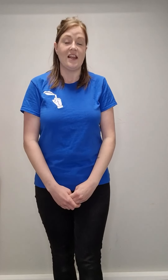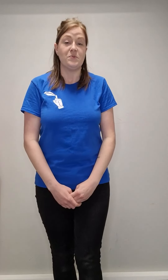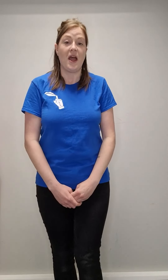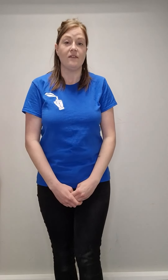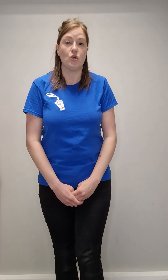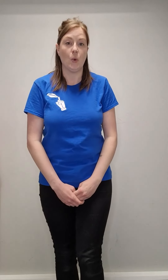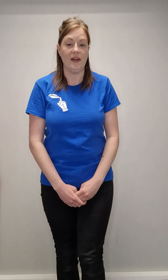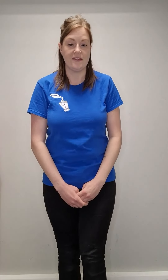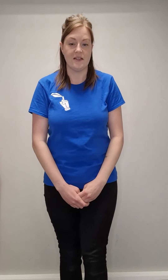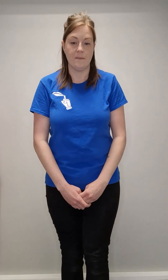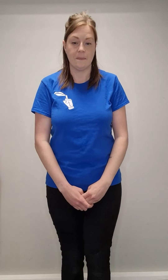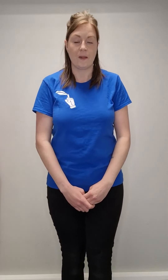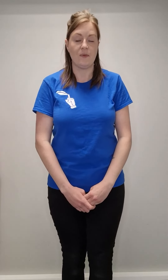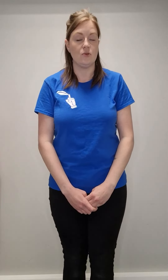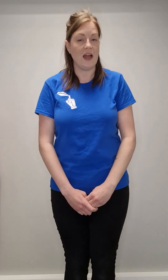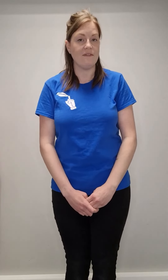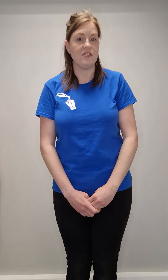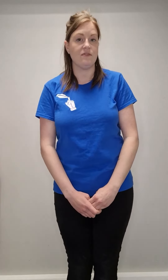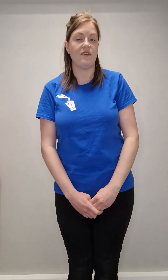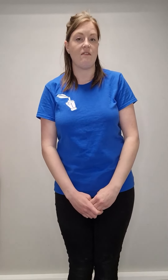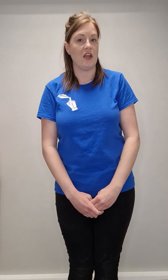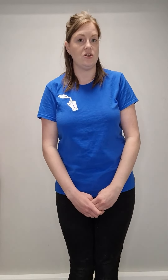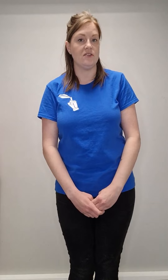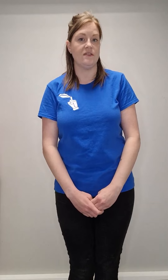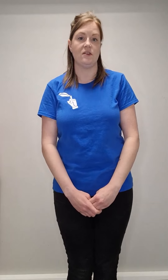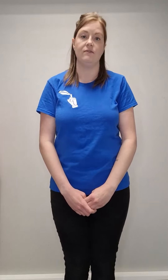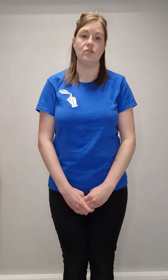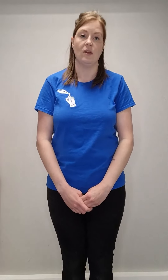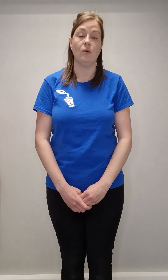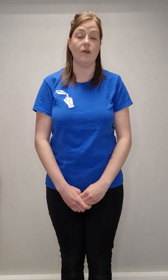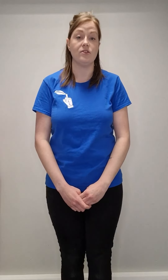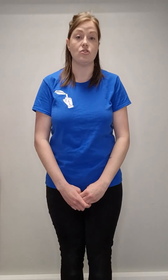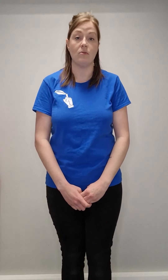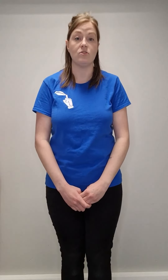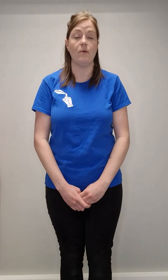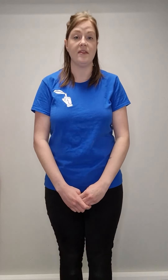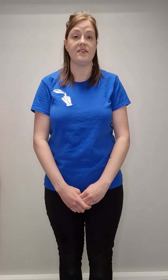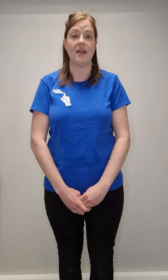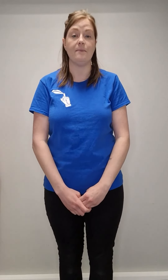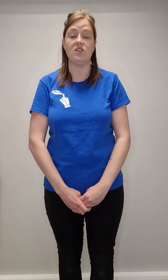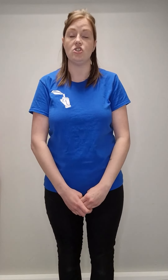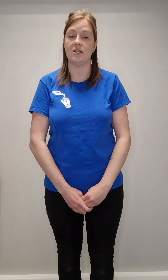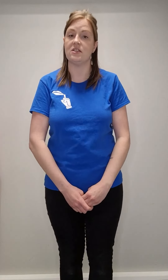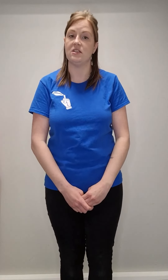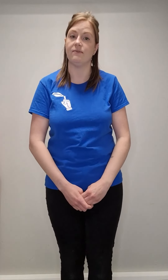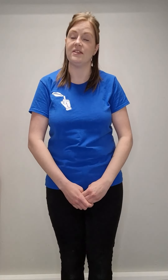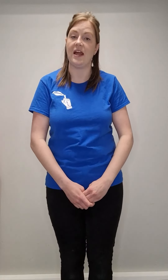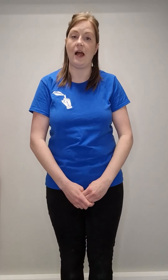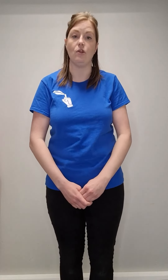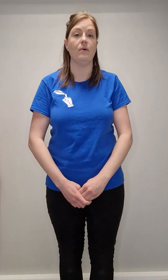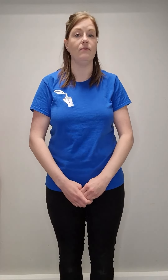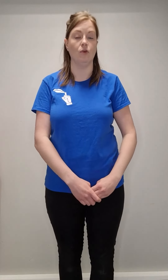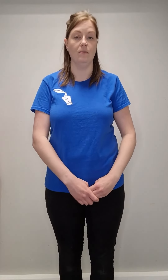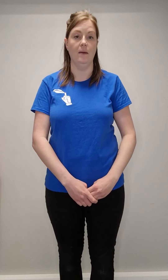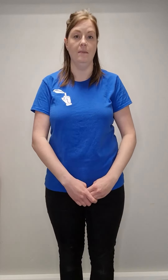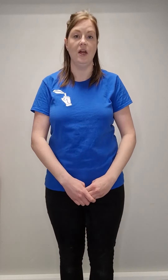Next we have toilet. We do have different variations of the sign for toilet, although the description will be the same, but it's just the difference in how you perform them.